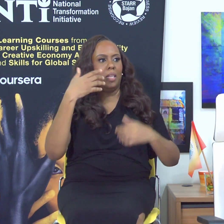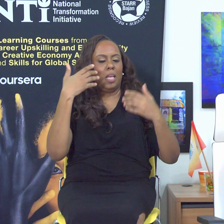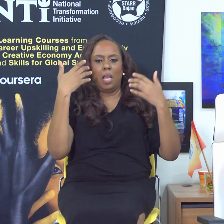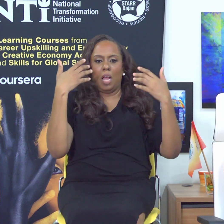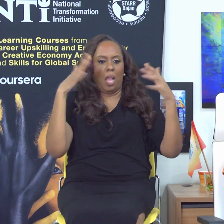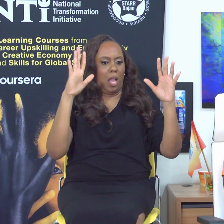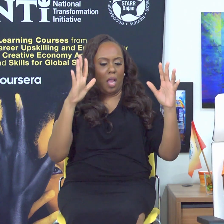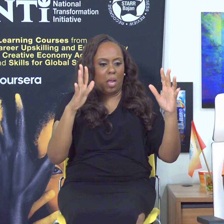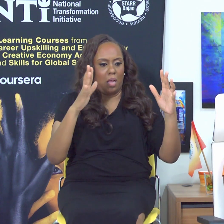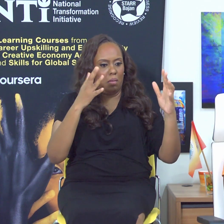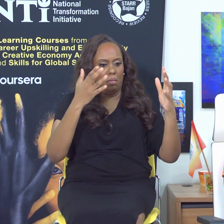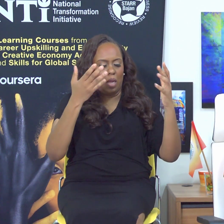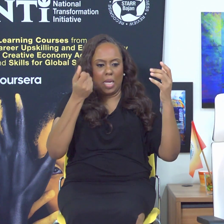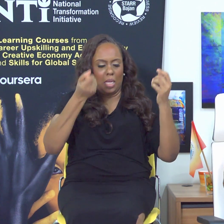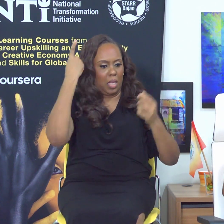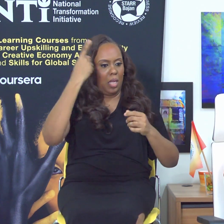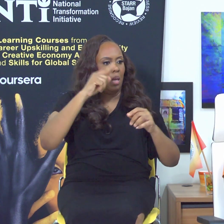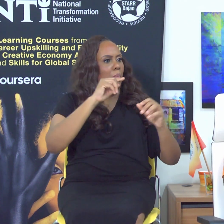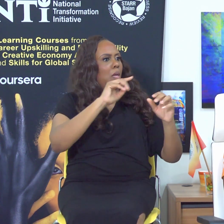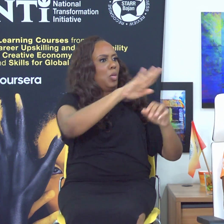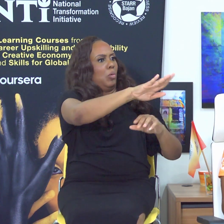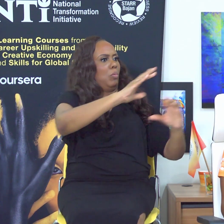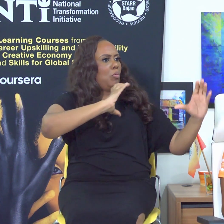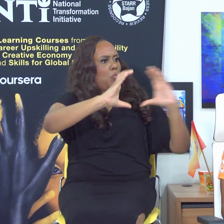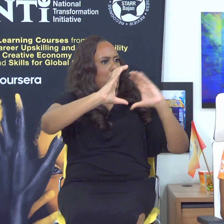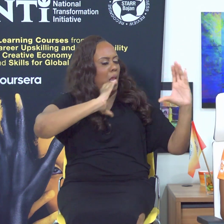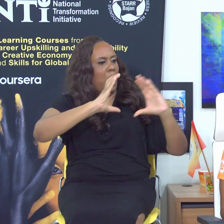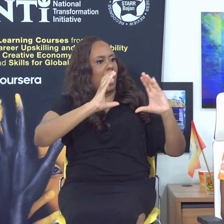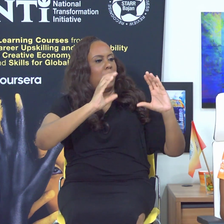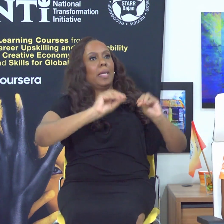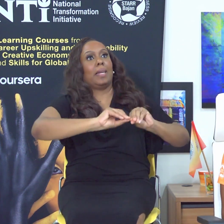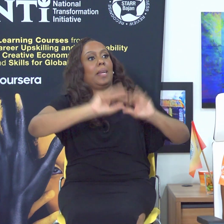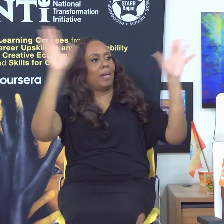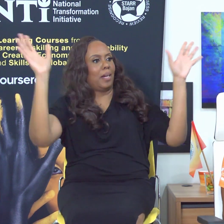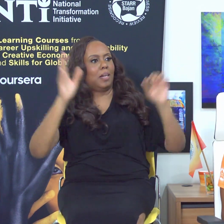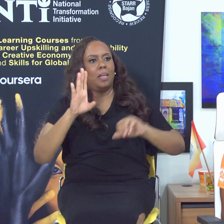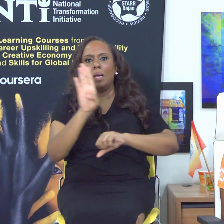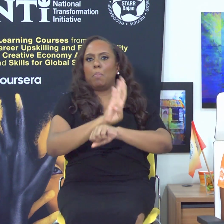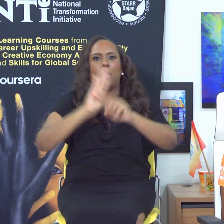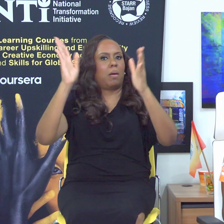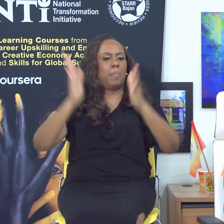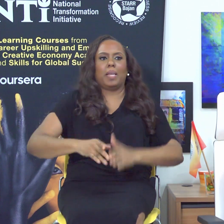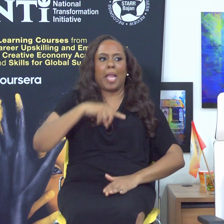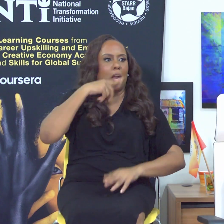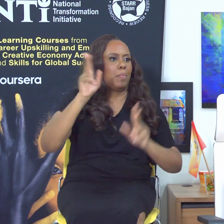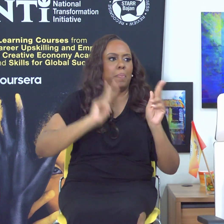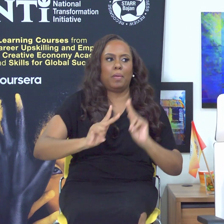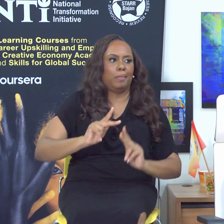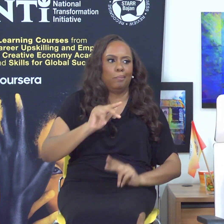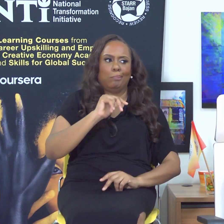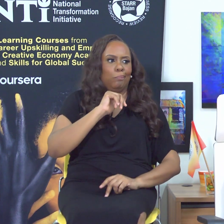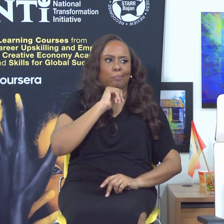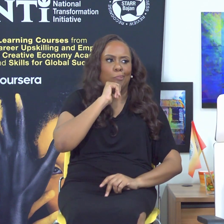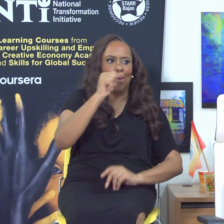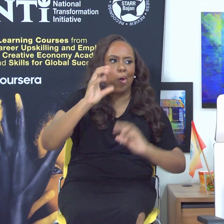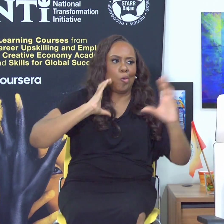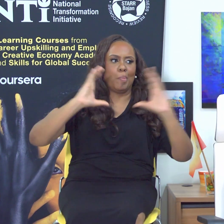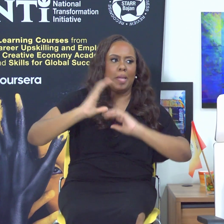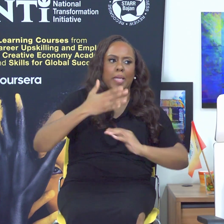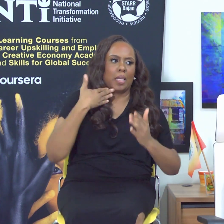saying, you are communicating to me clearly in a way that Barbadians do not with